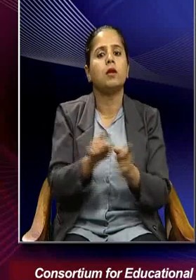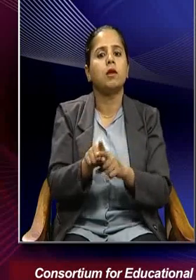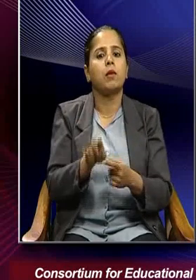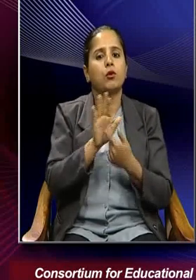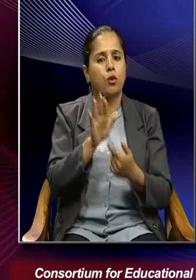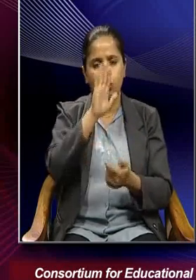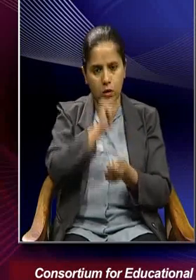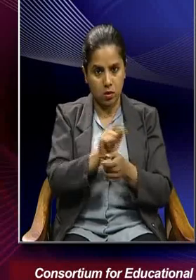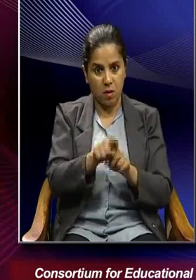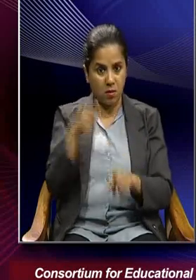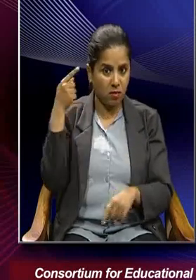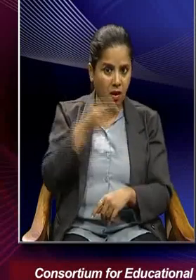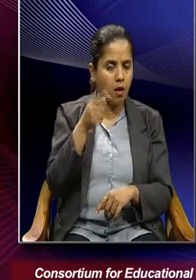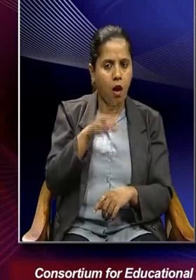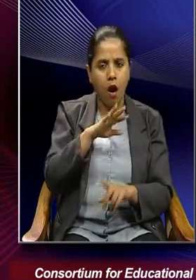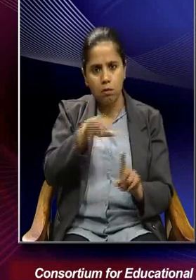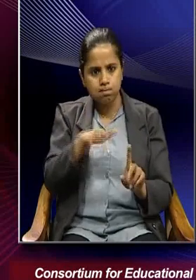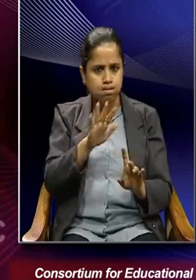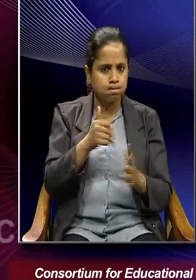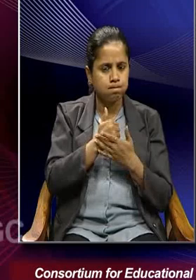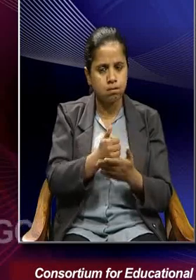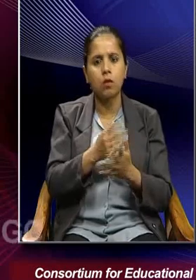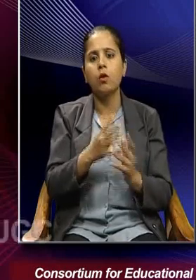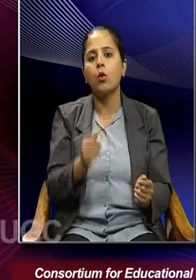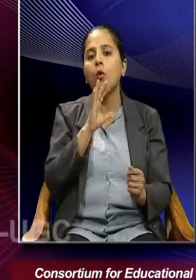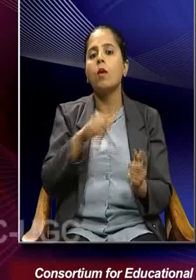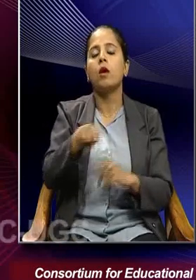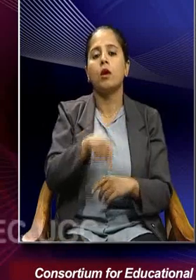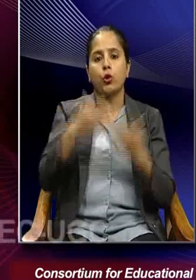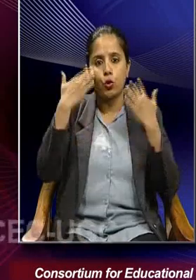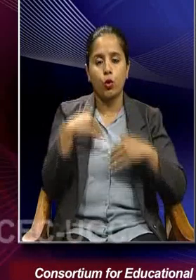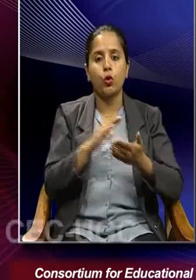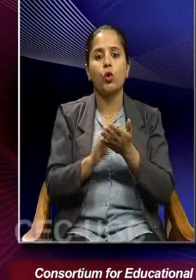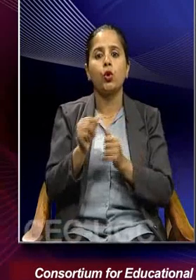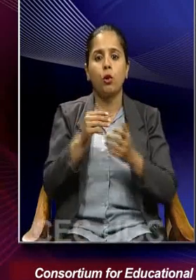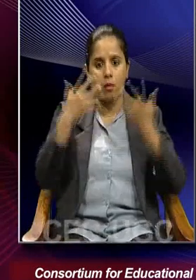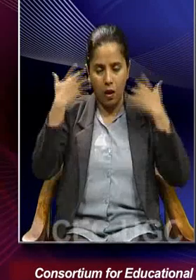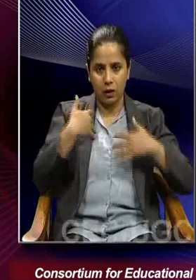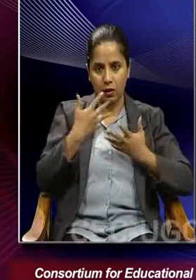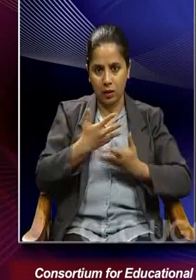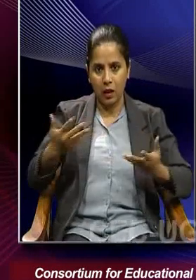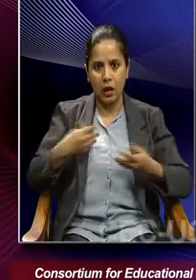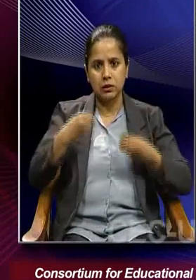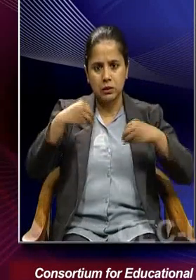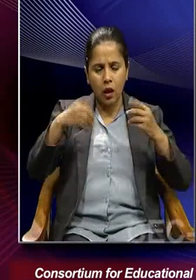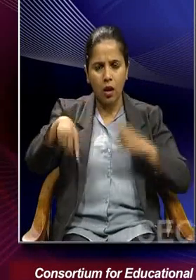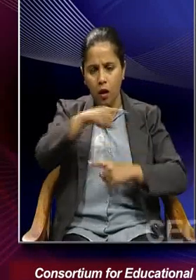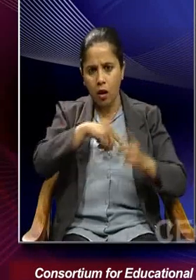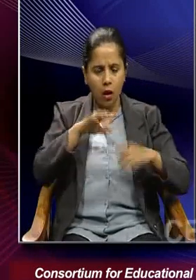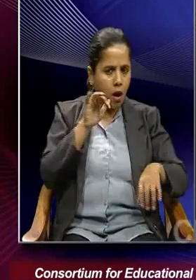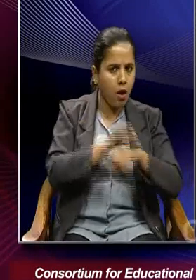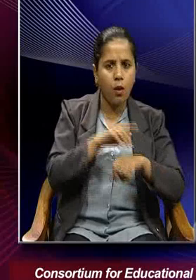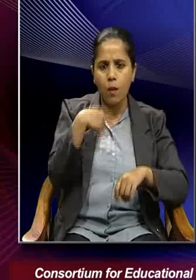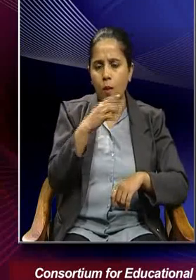as well as the film also tries to communicate the human organ smuggling racket. And we quite often